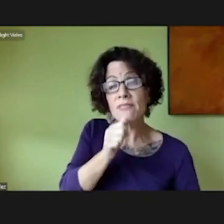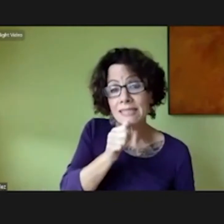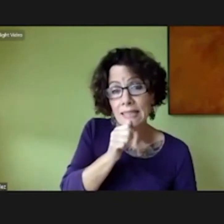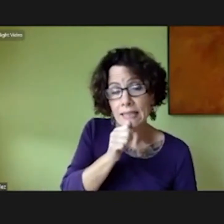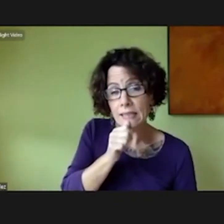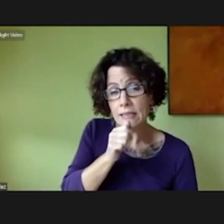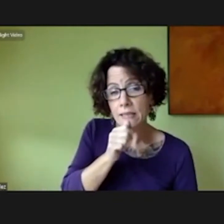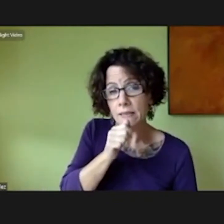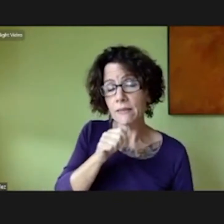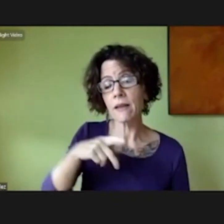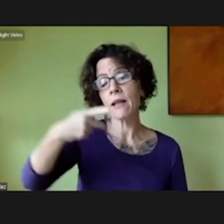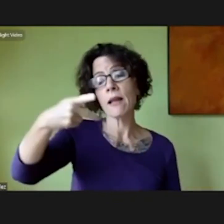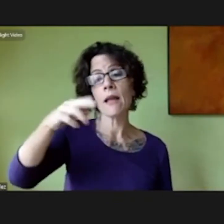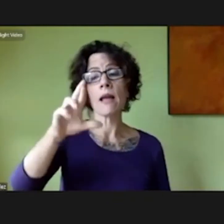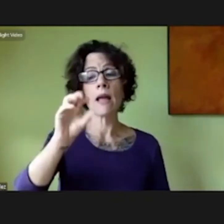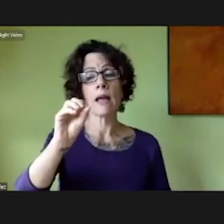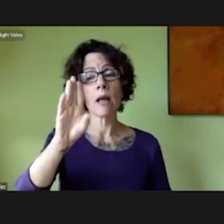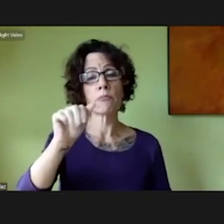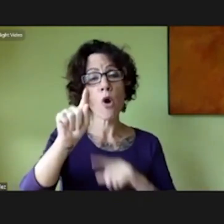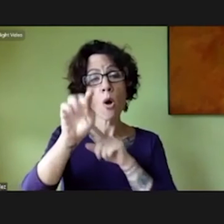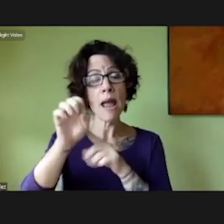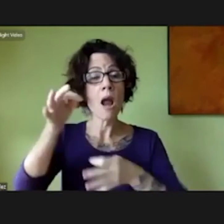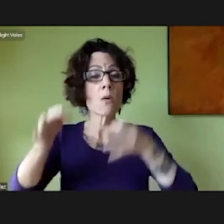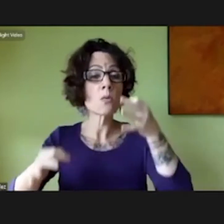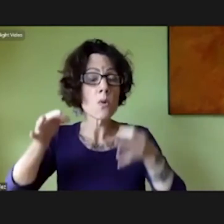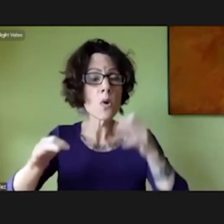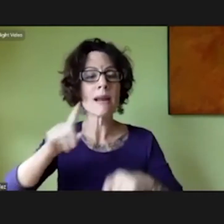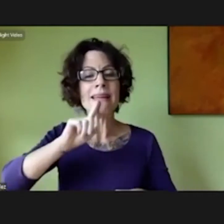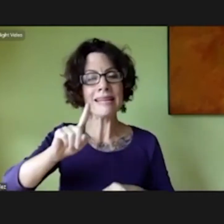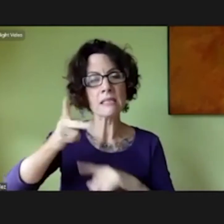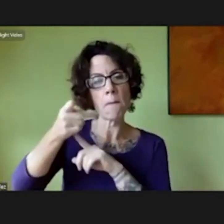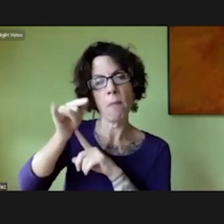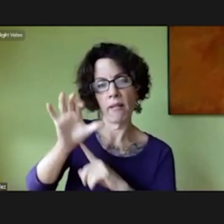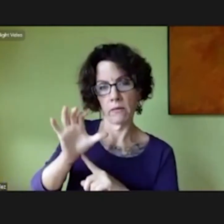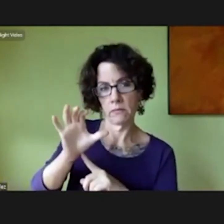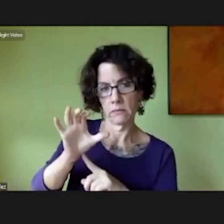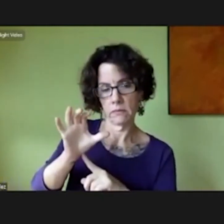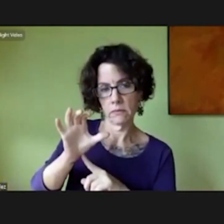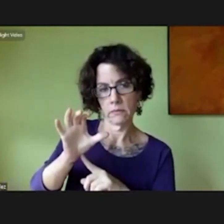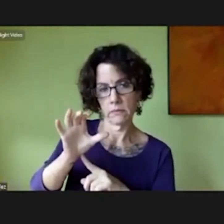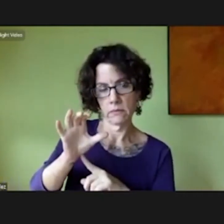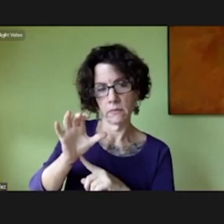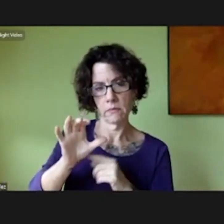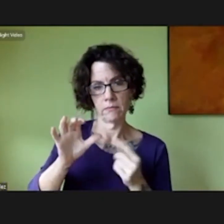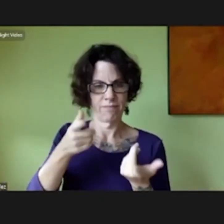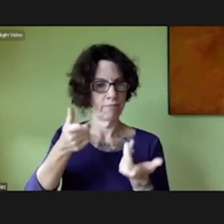The trust is beneficial in maintaining